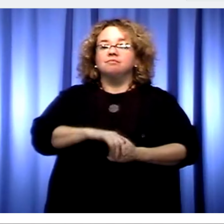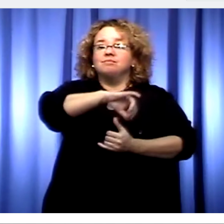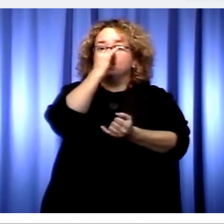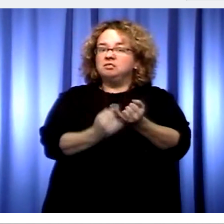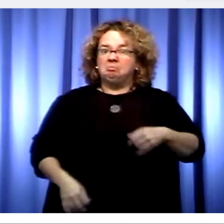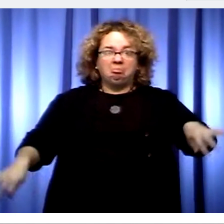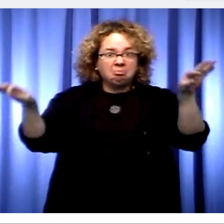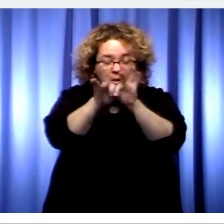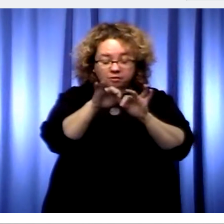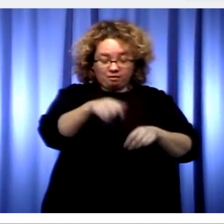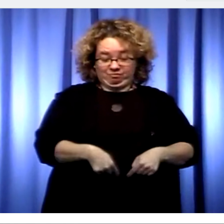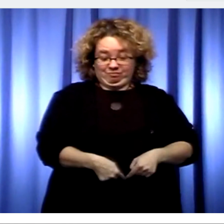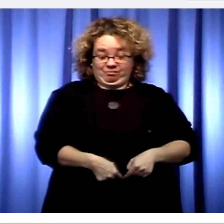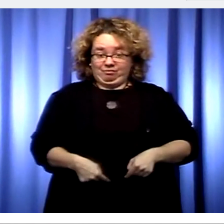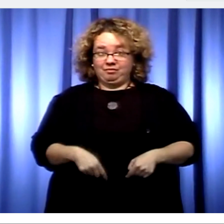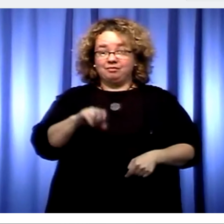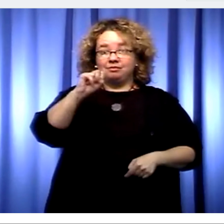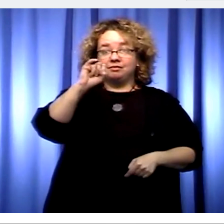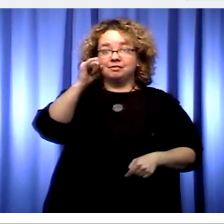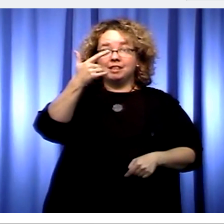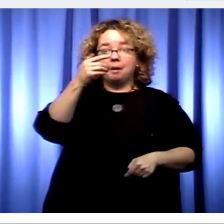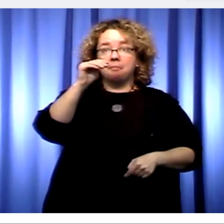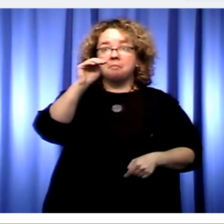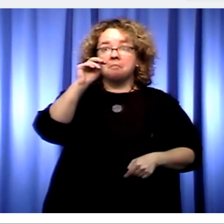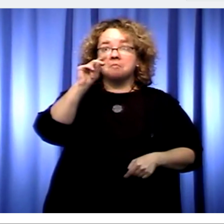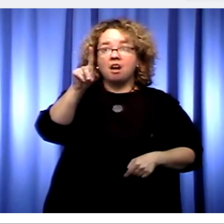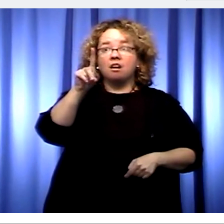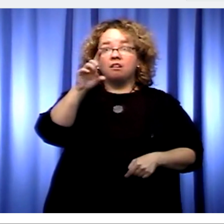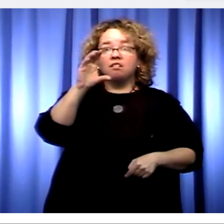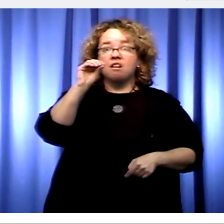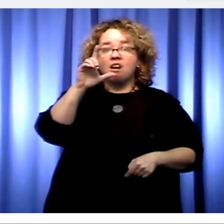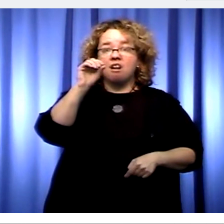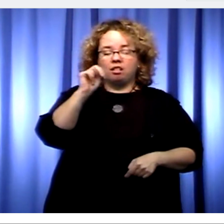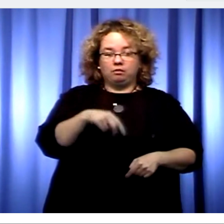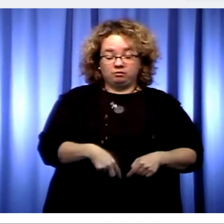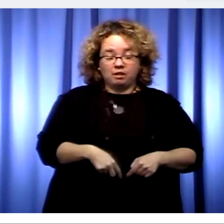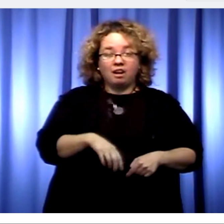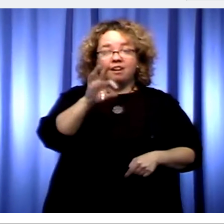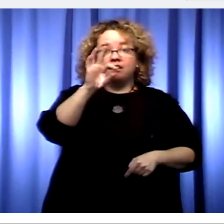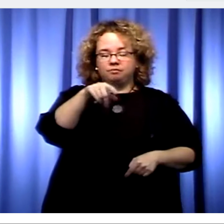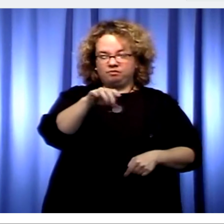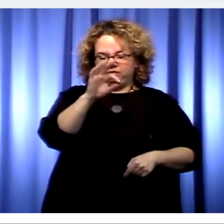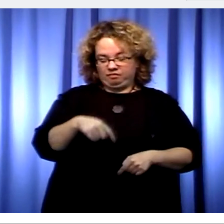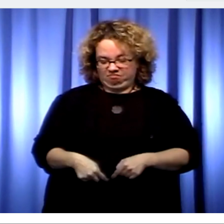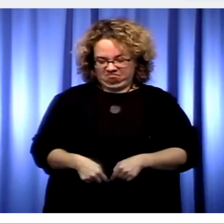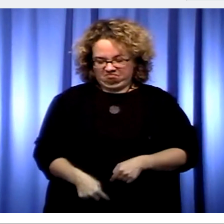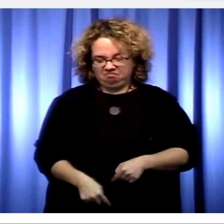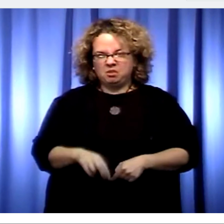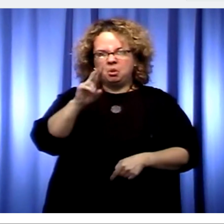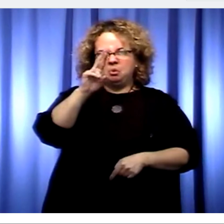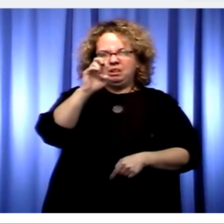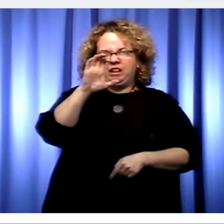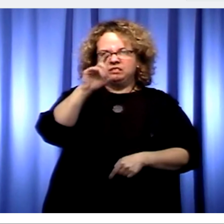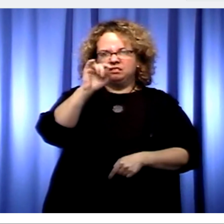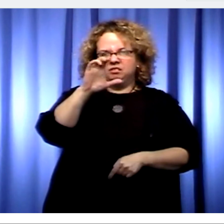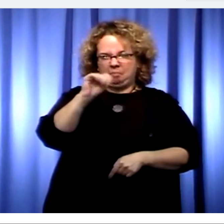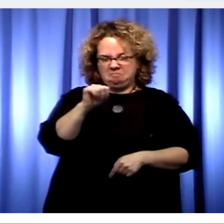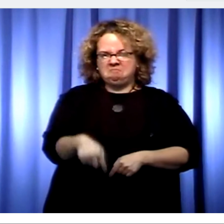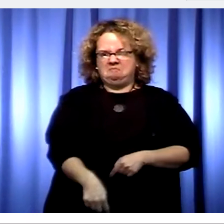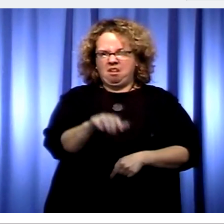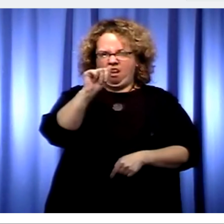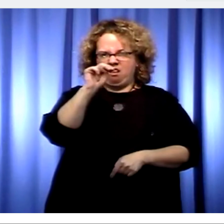And that's where it gets to the very last important part of the digestive system, which is your rectum. And at